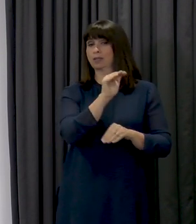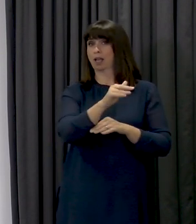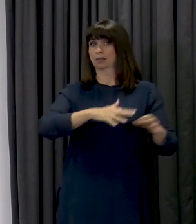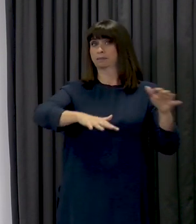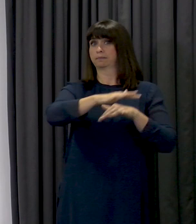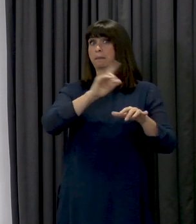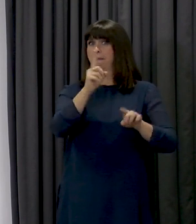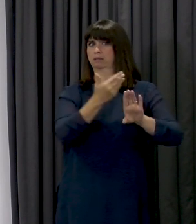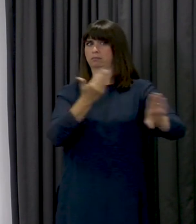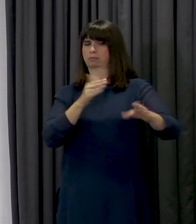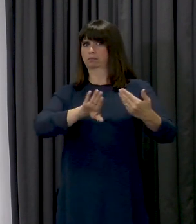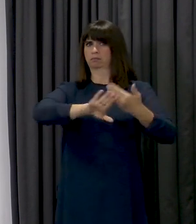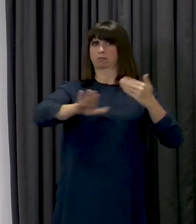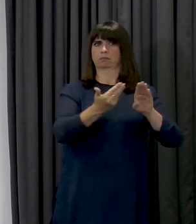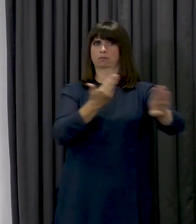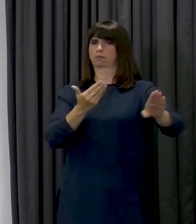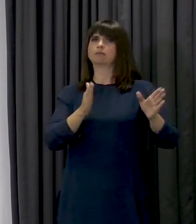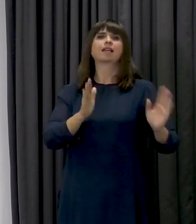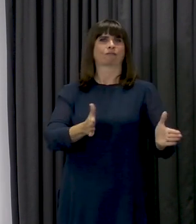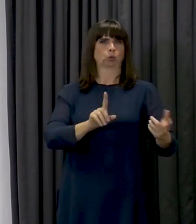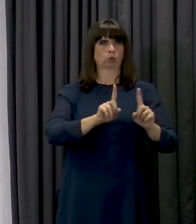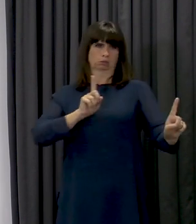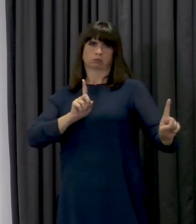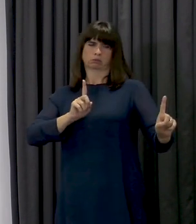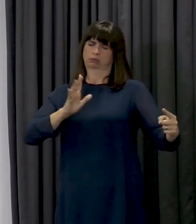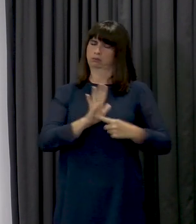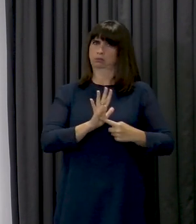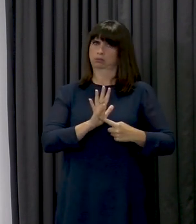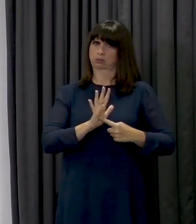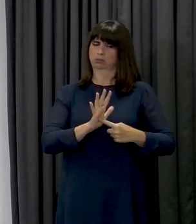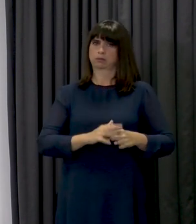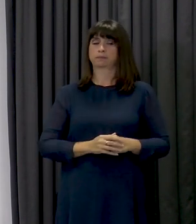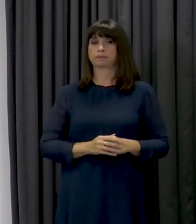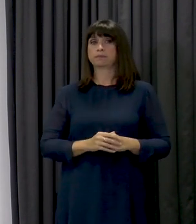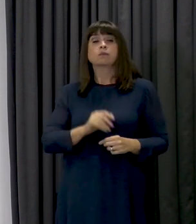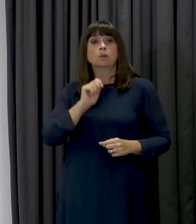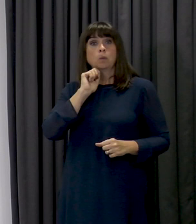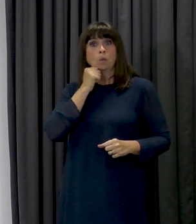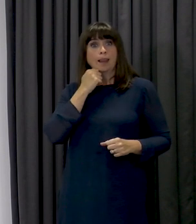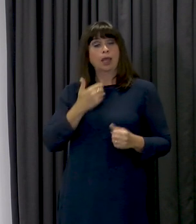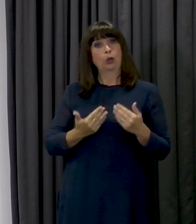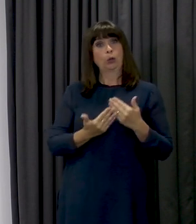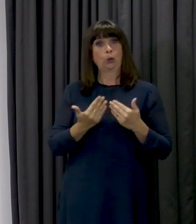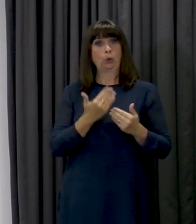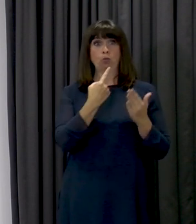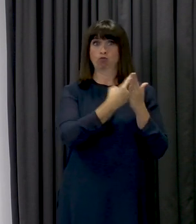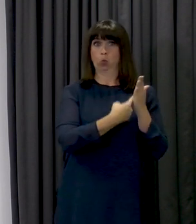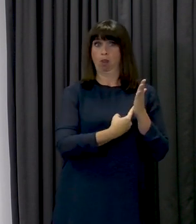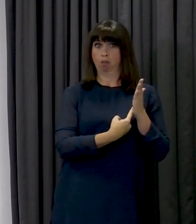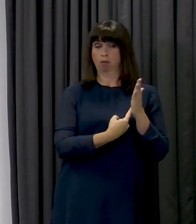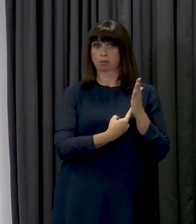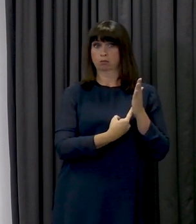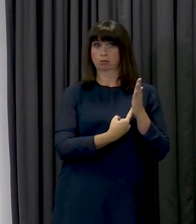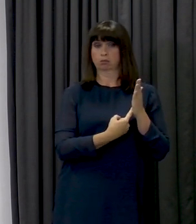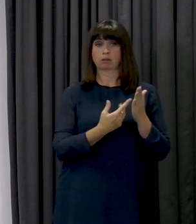distancing still needs to be maintained at all times. And we will also update our guidance to make